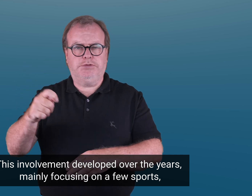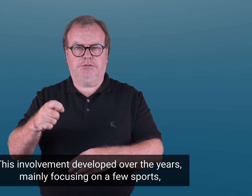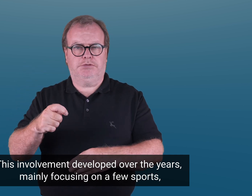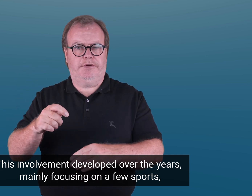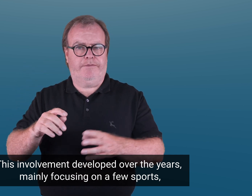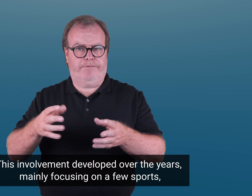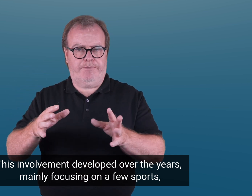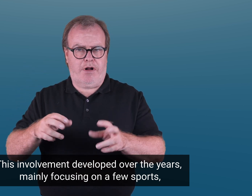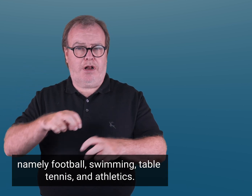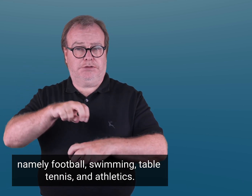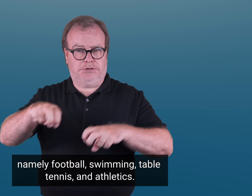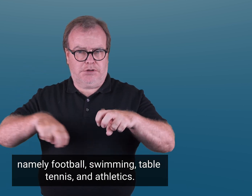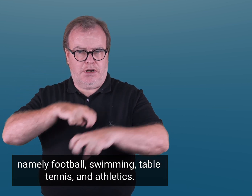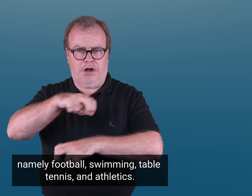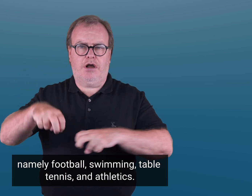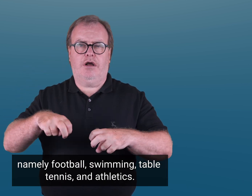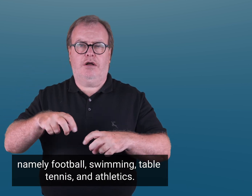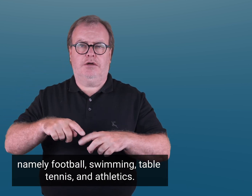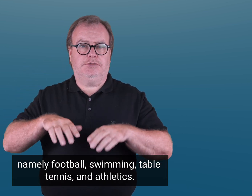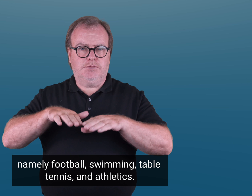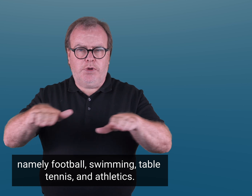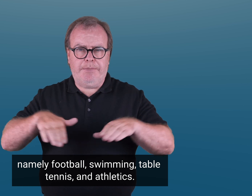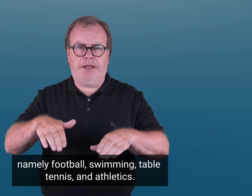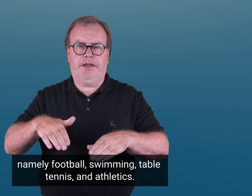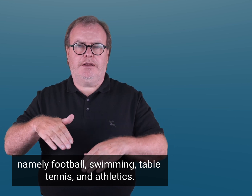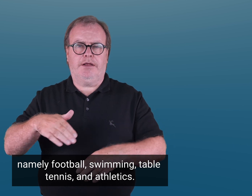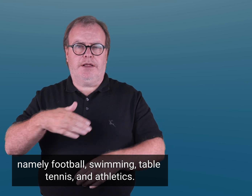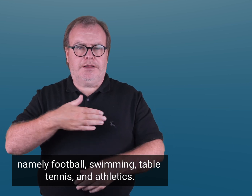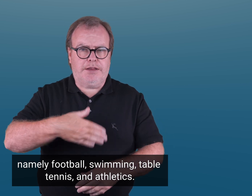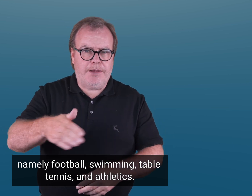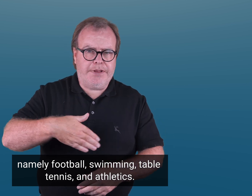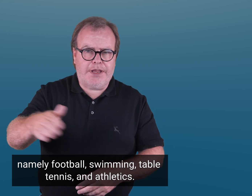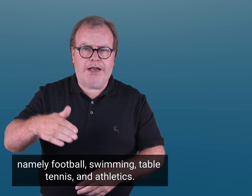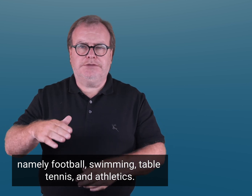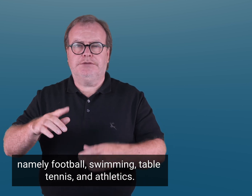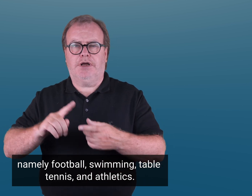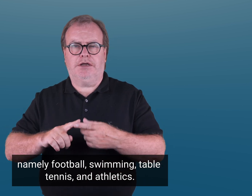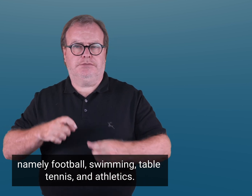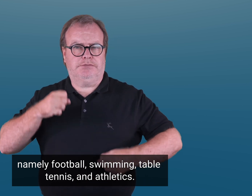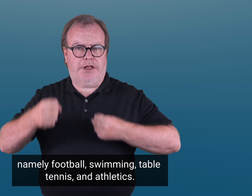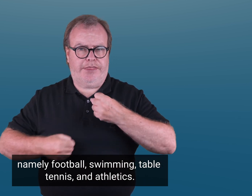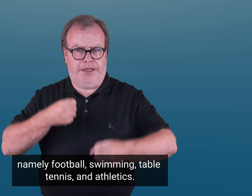mainly focusing on a few sports, namely football, swimming, table tennis, and athletics.